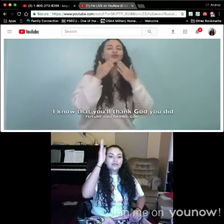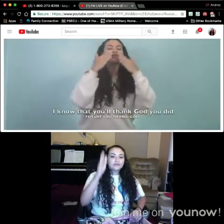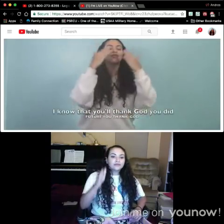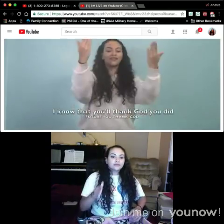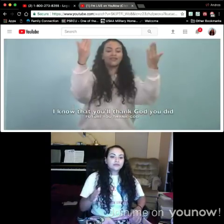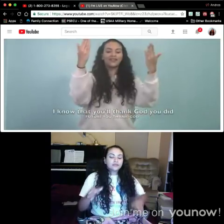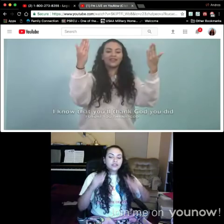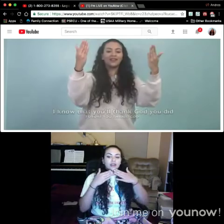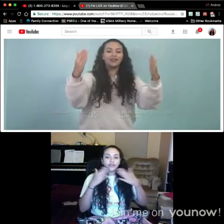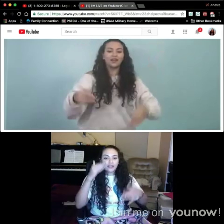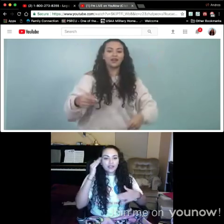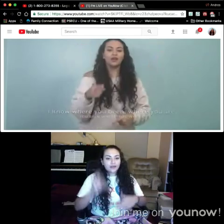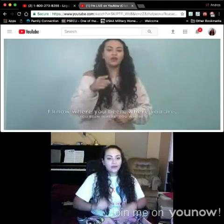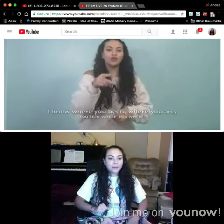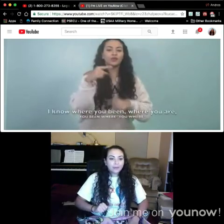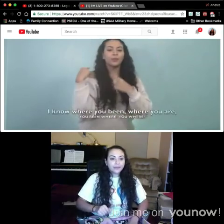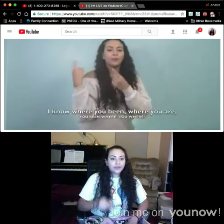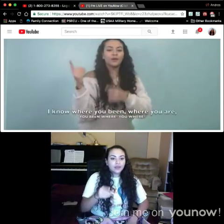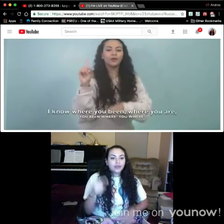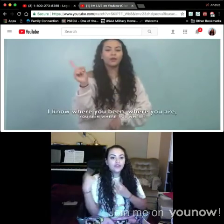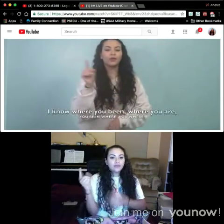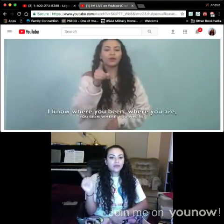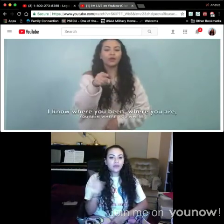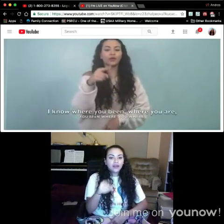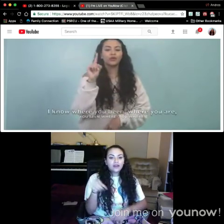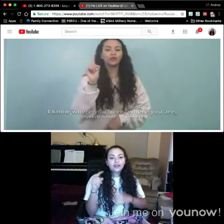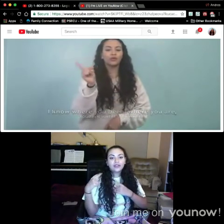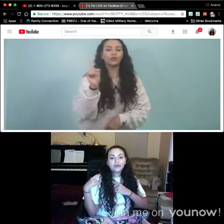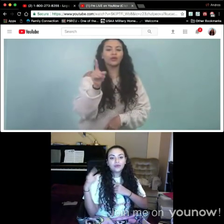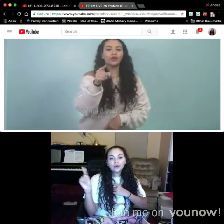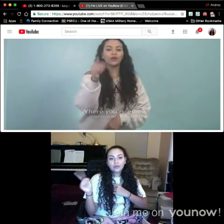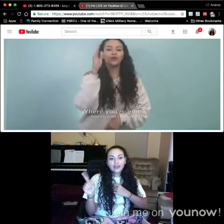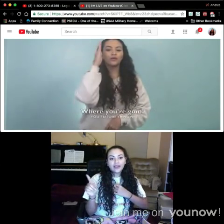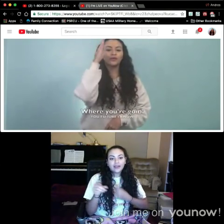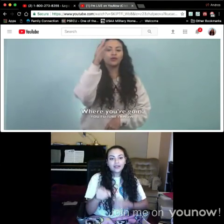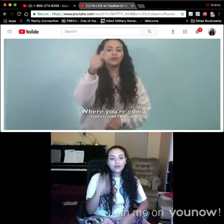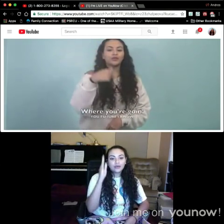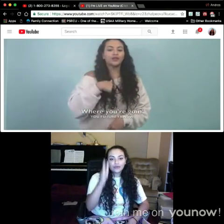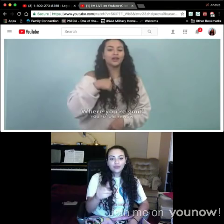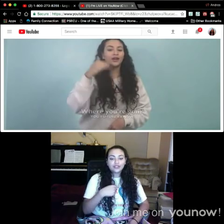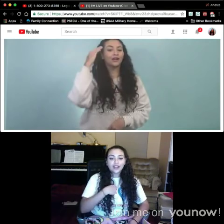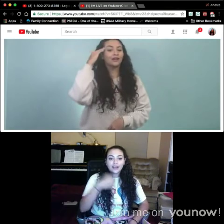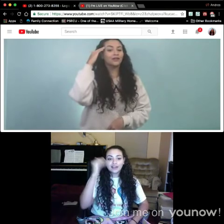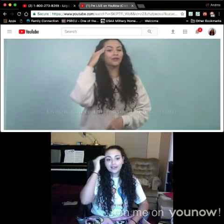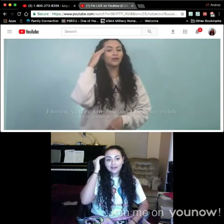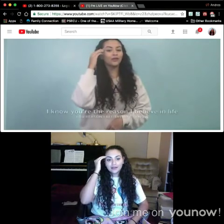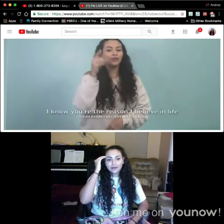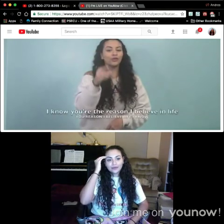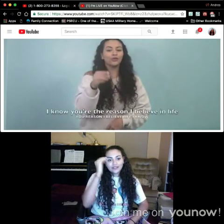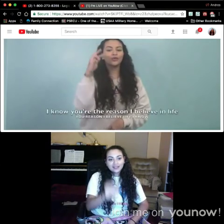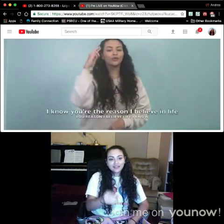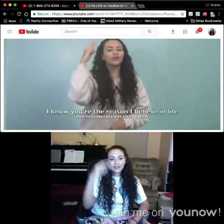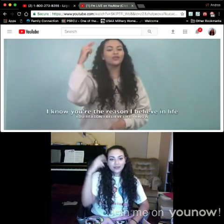Okay. Yeah, thank God. Okay. You've been where you future I